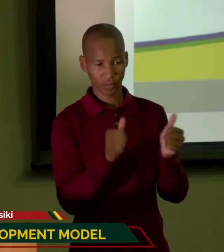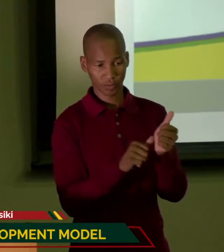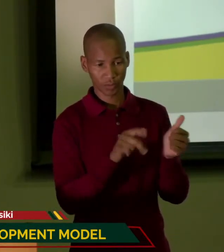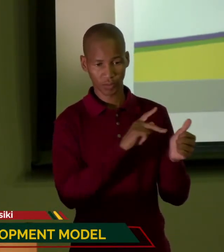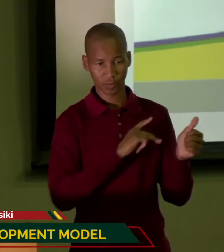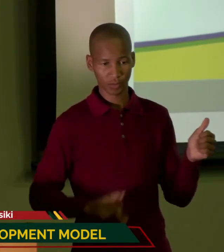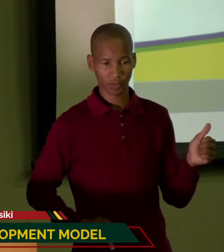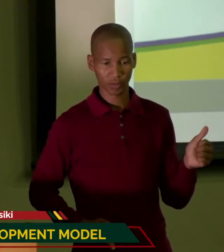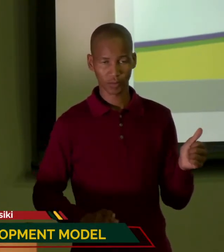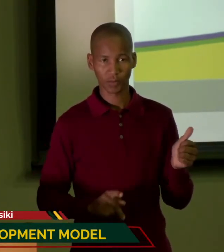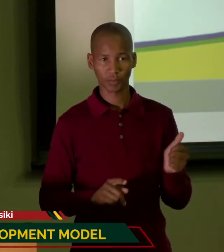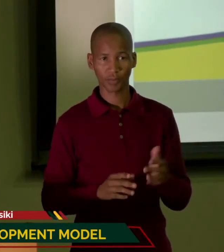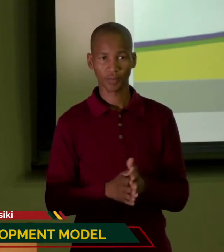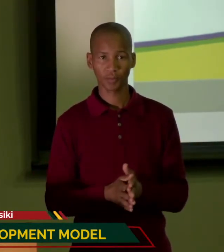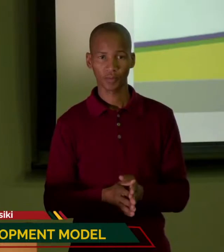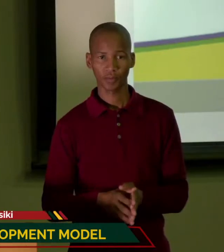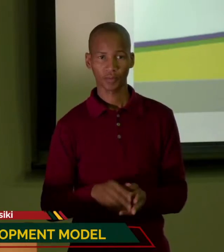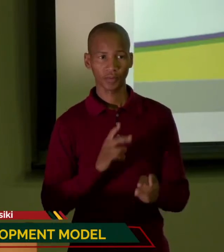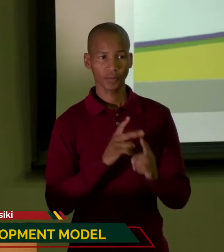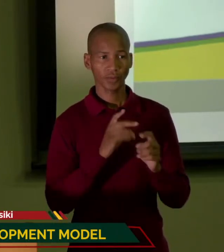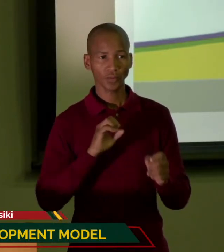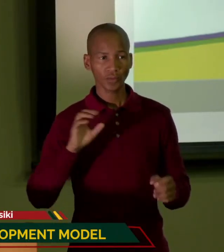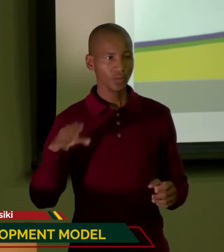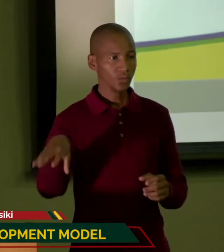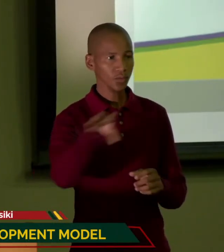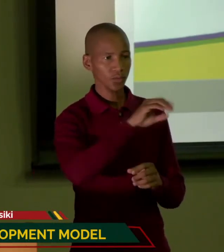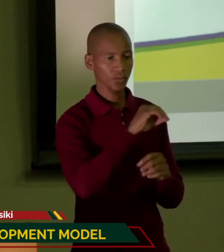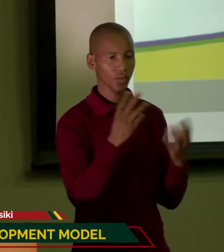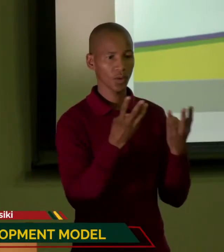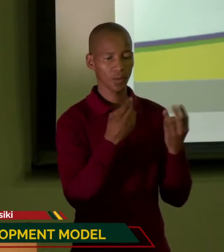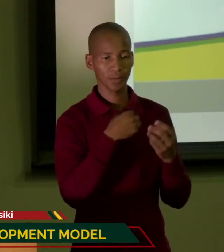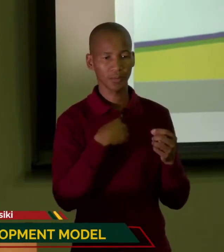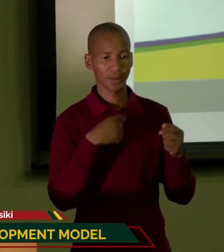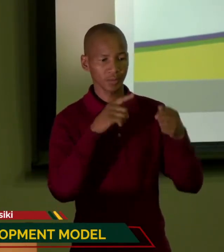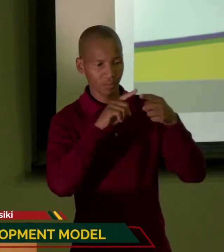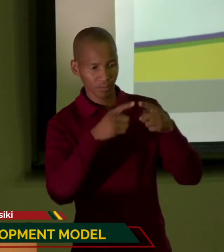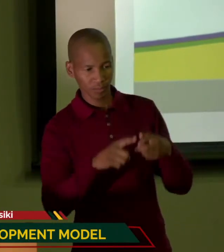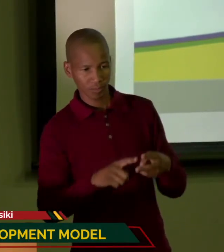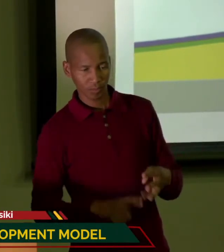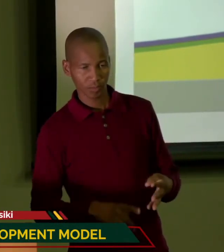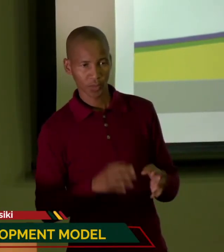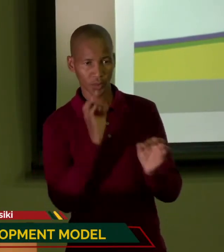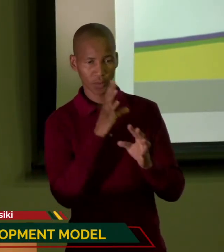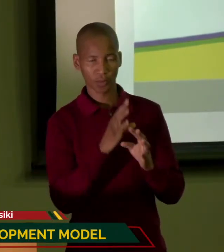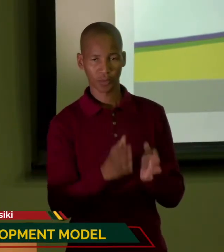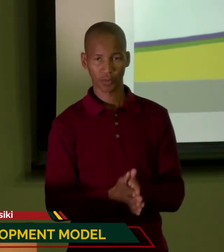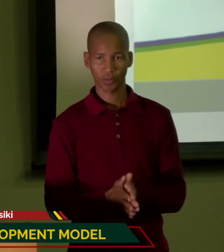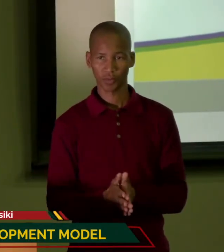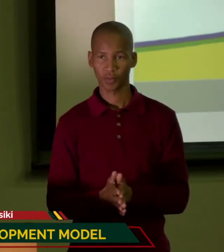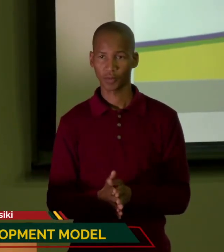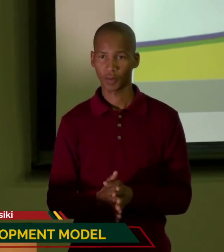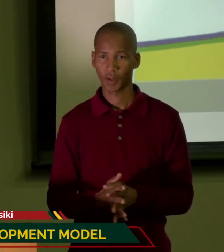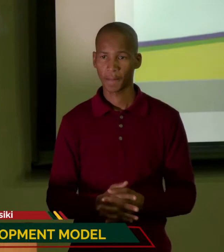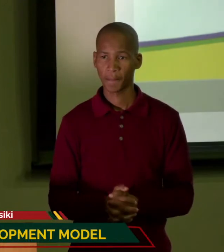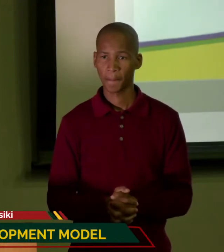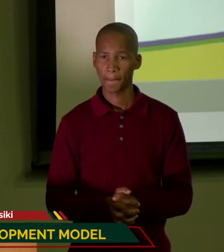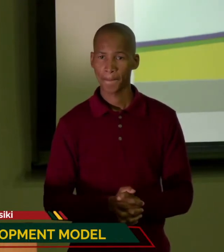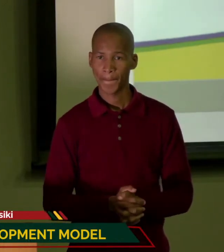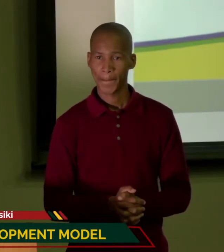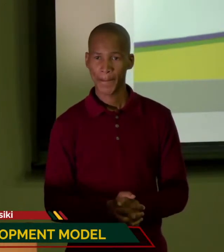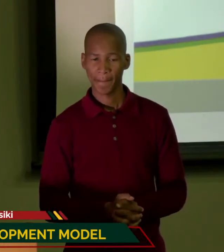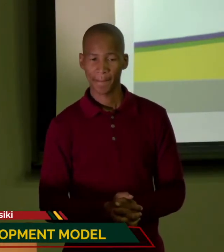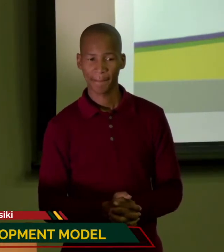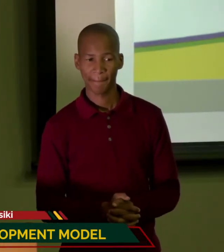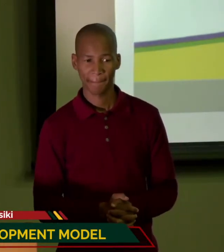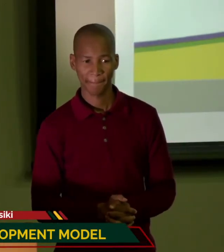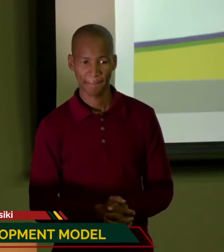wonke omnye umntu engaba andimbalanga kula mabakala abantu ebendiwabala.